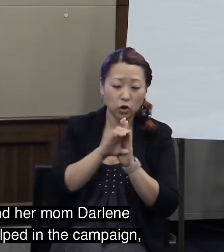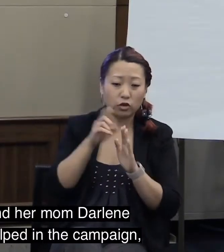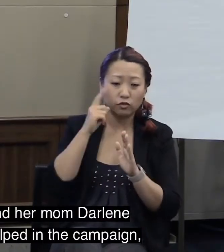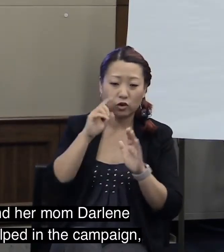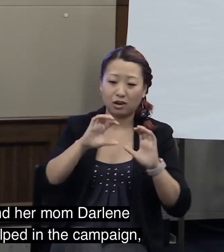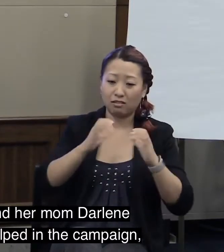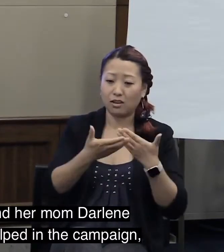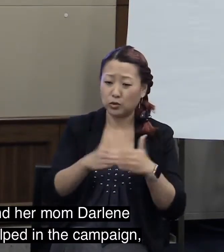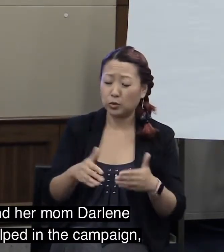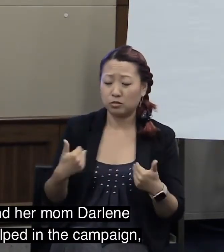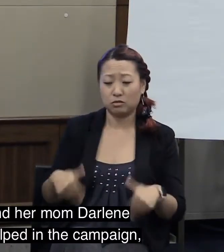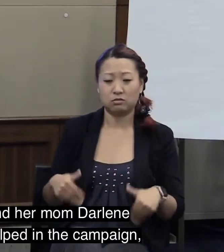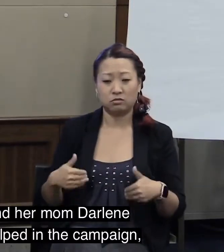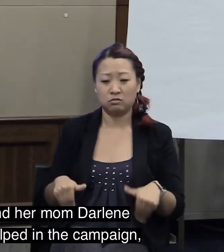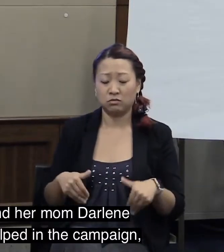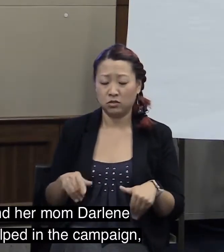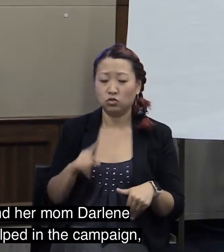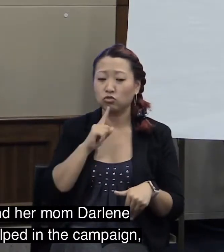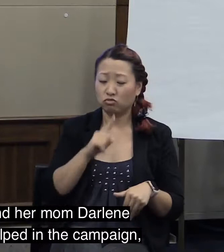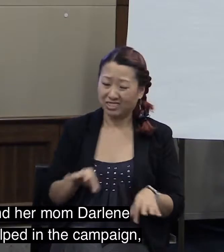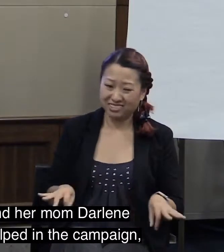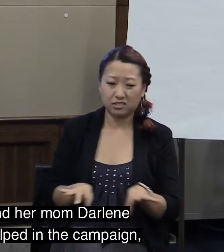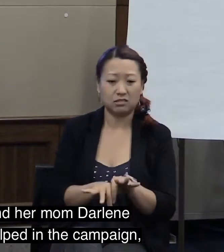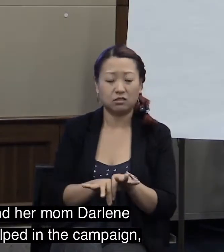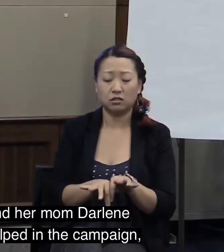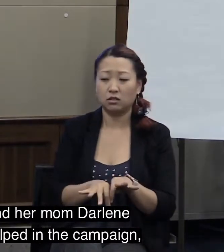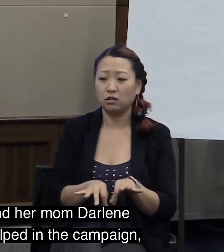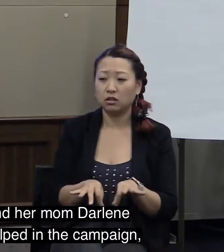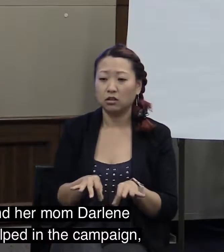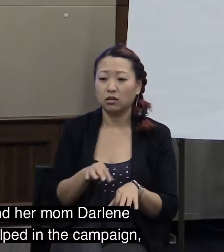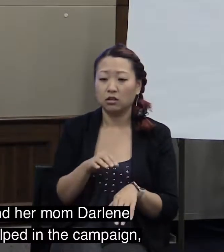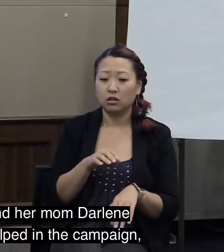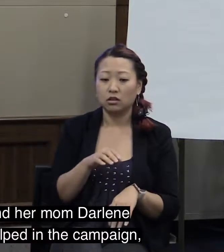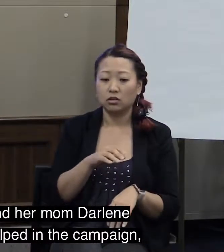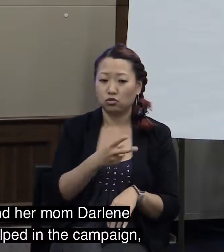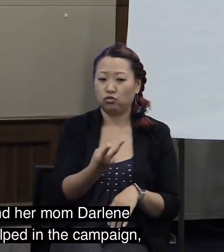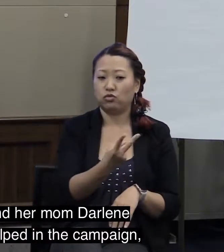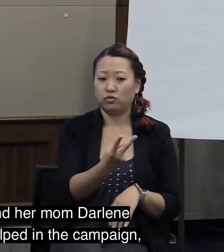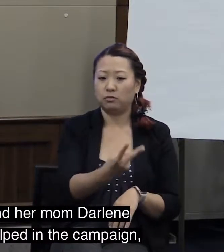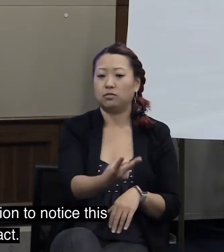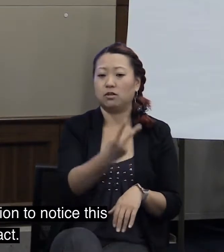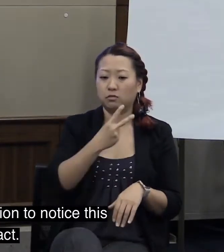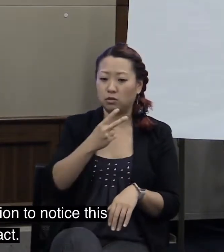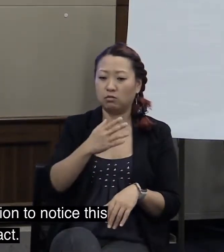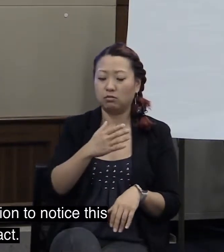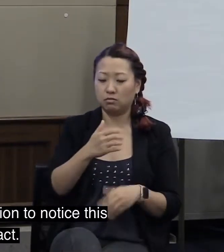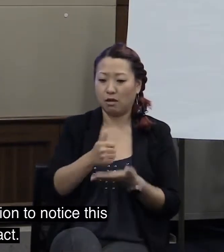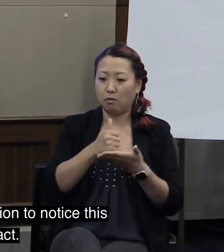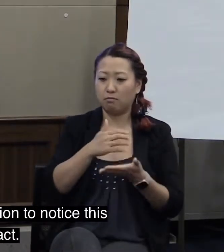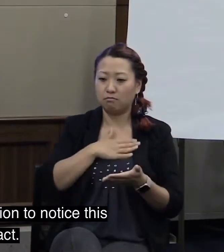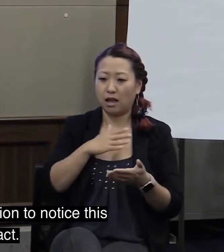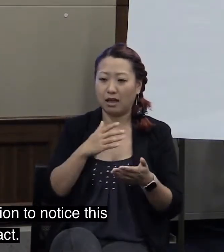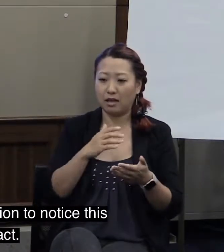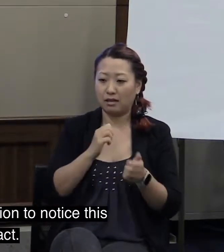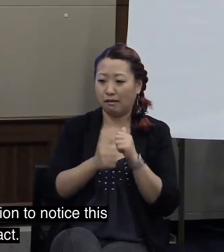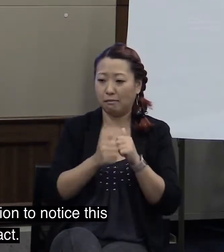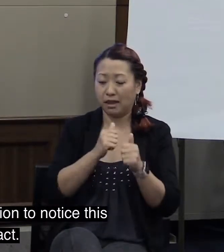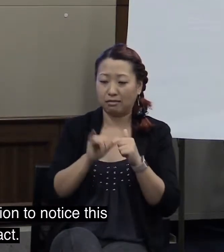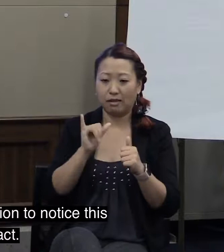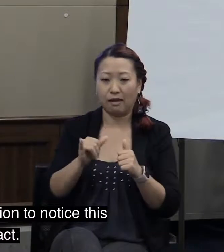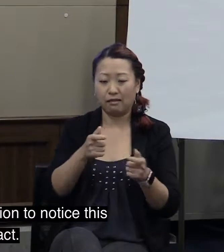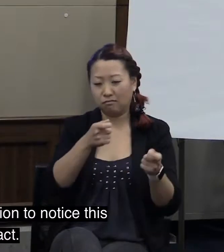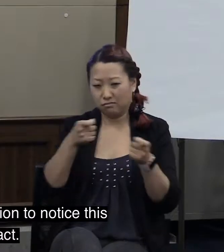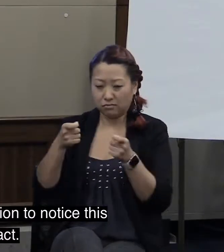that Jennifer and her mom, Darlene, came to my campaign and helped in the campaign, that's what got my attention to notice